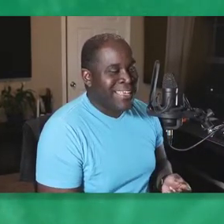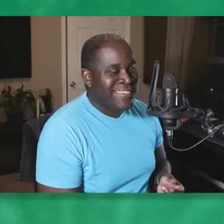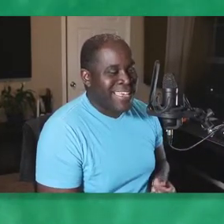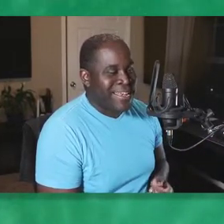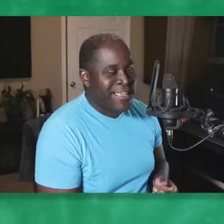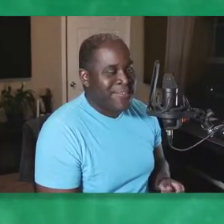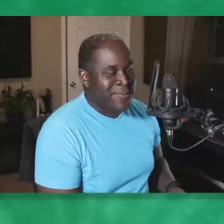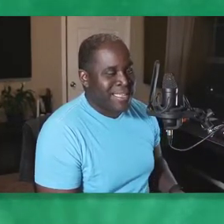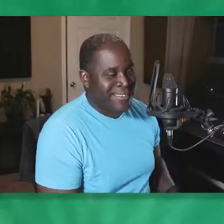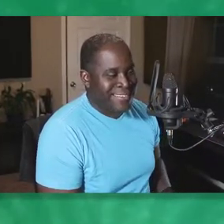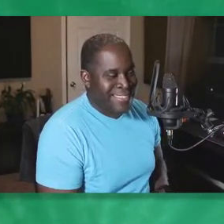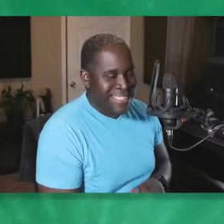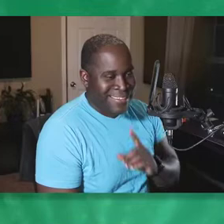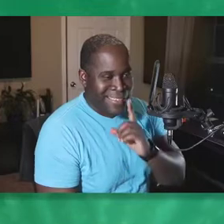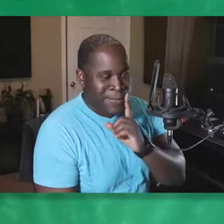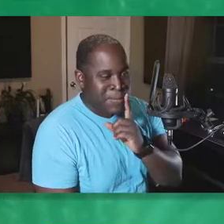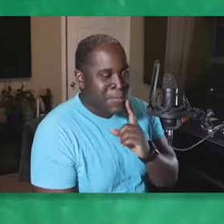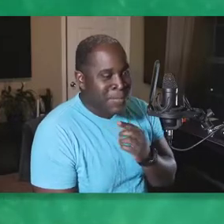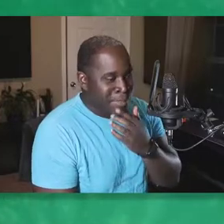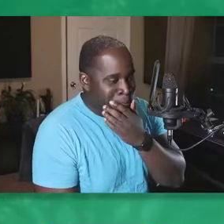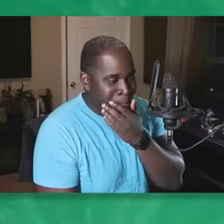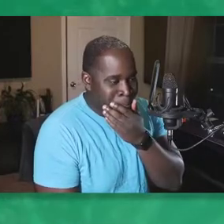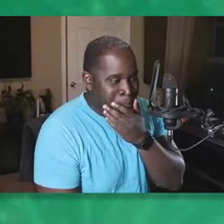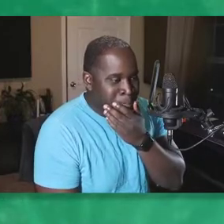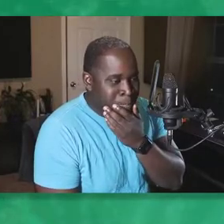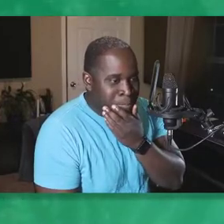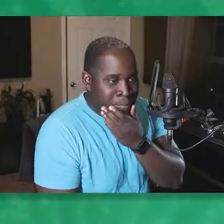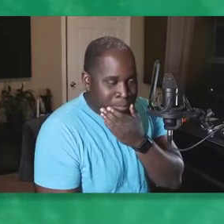Okay, next sign. Next scene.